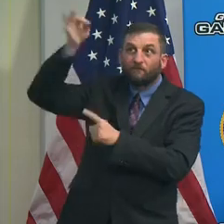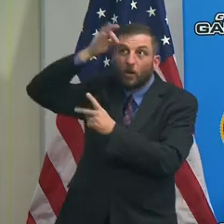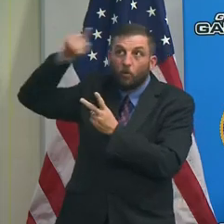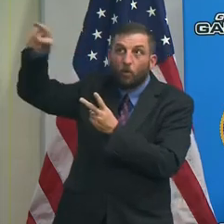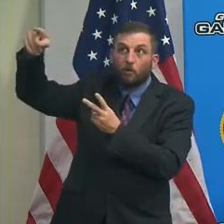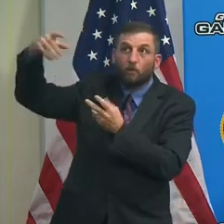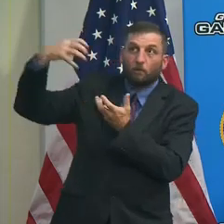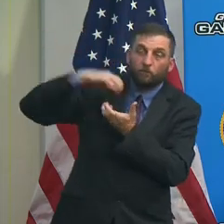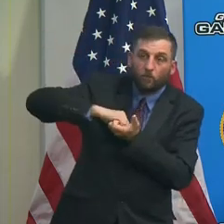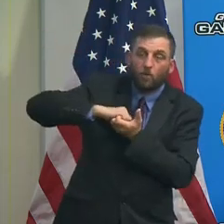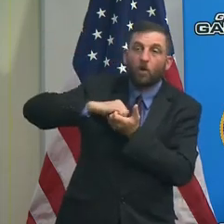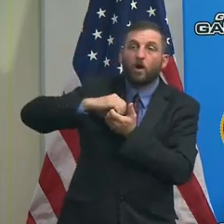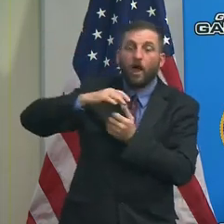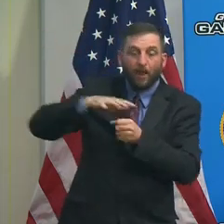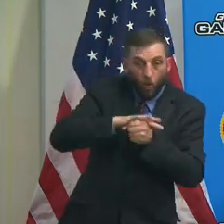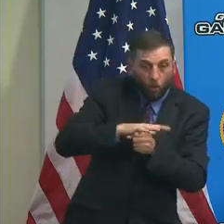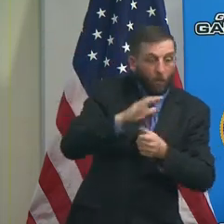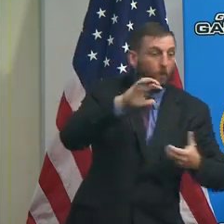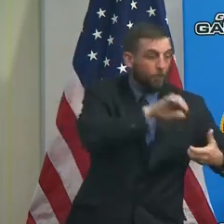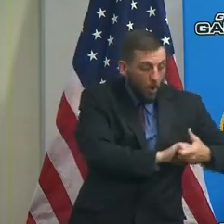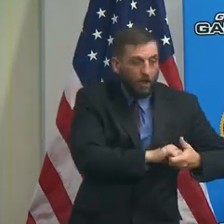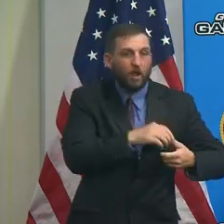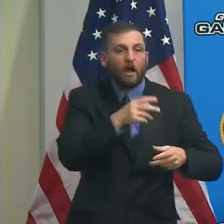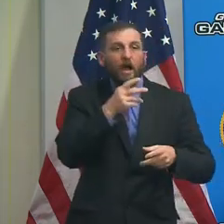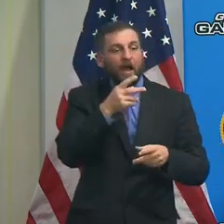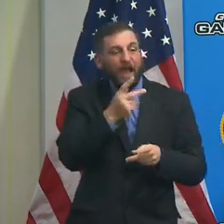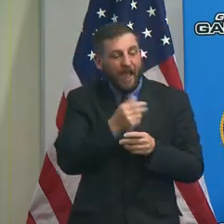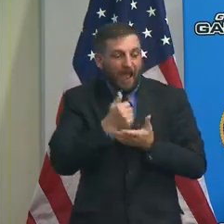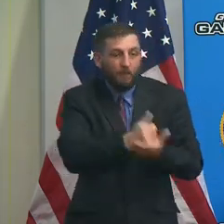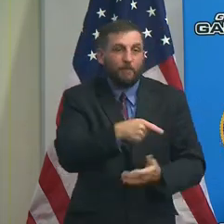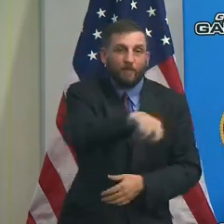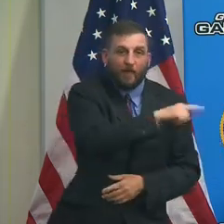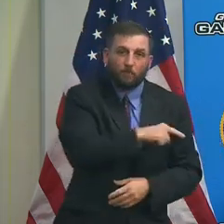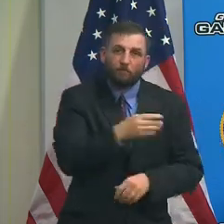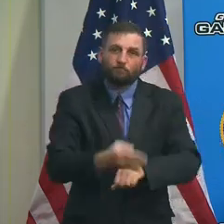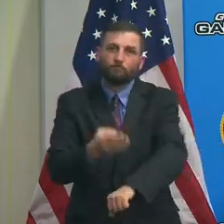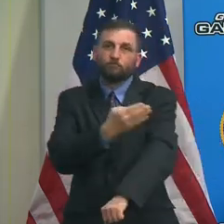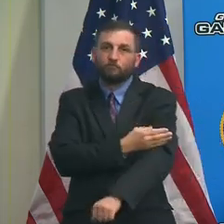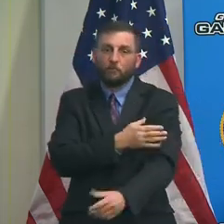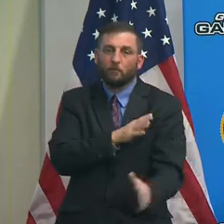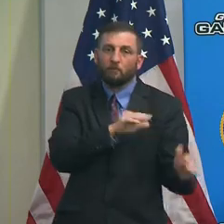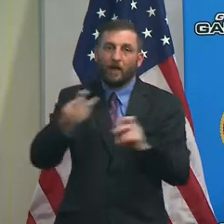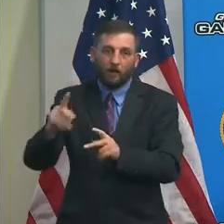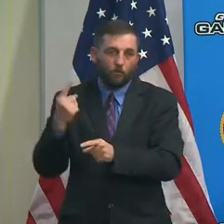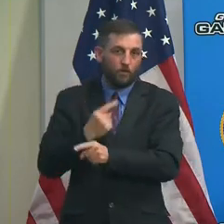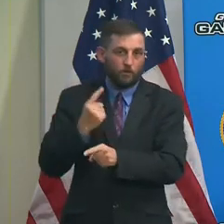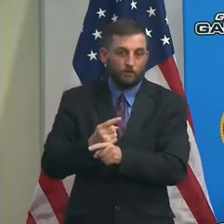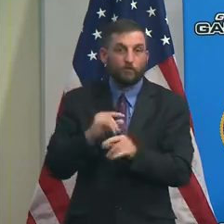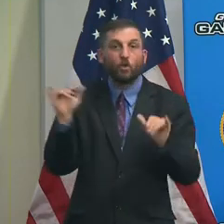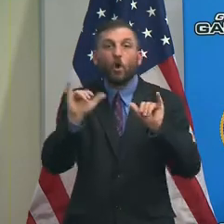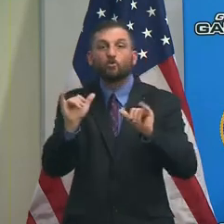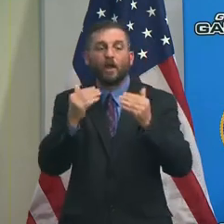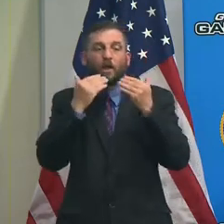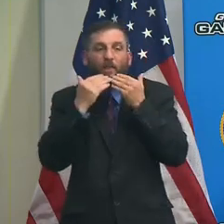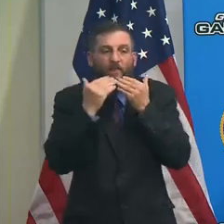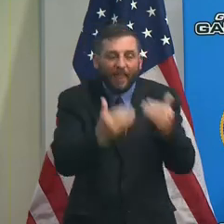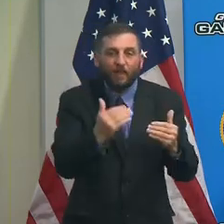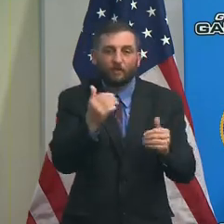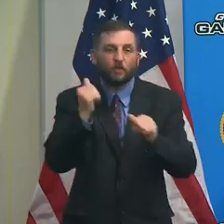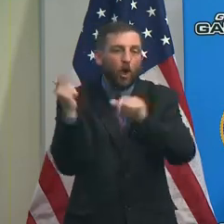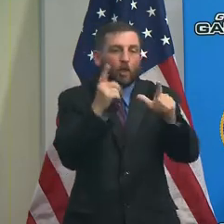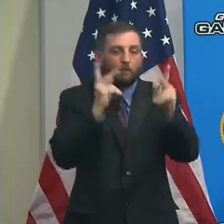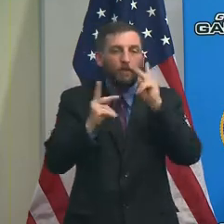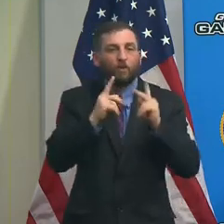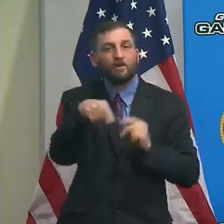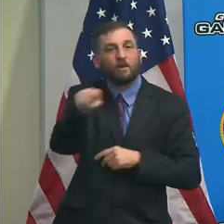them right side up again. And I also want to just thank the people in advance for being good neighbors to one another. That's